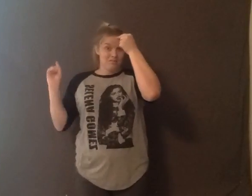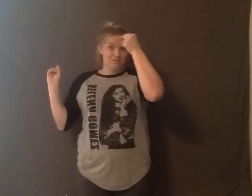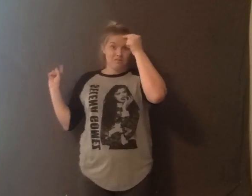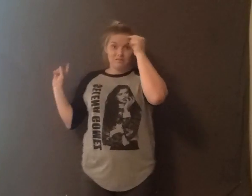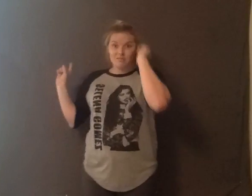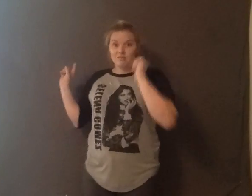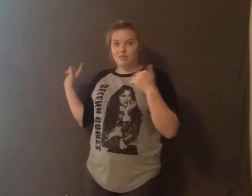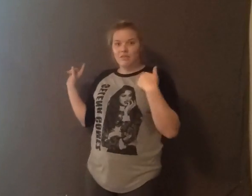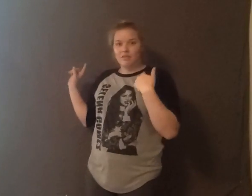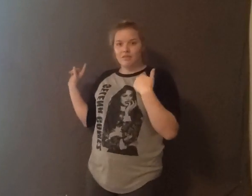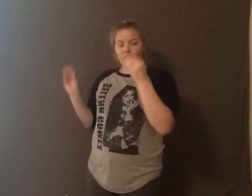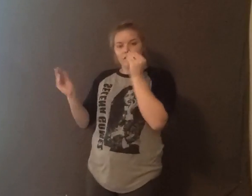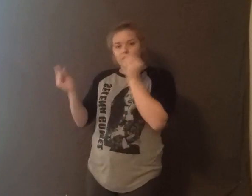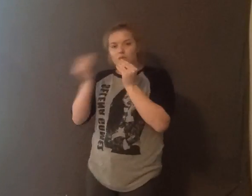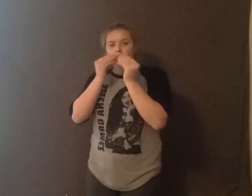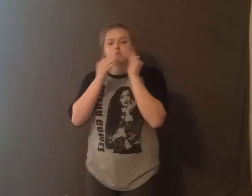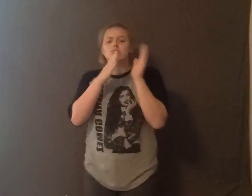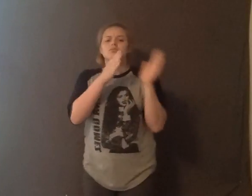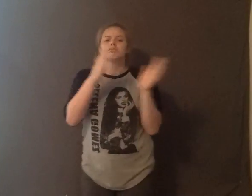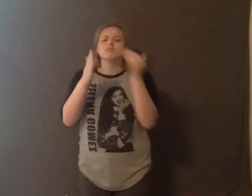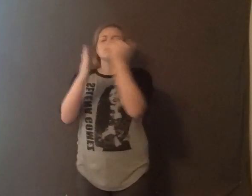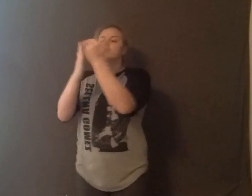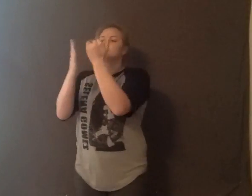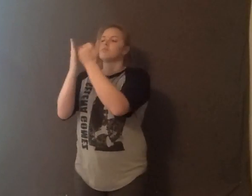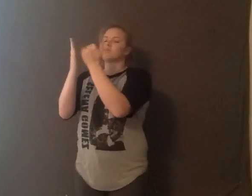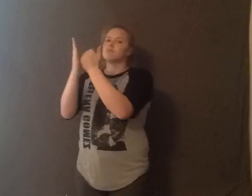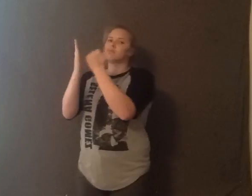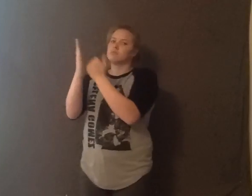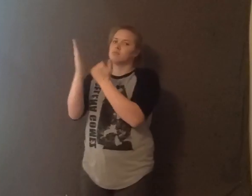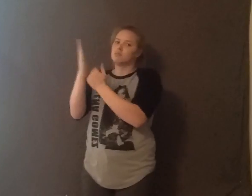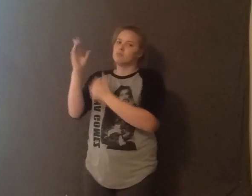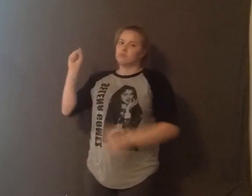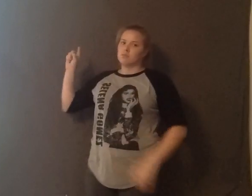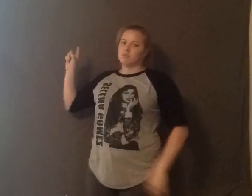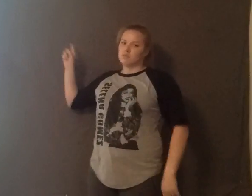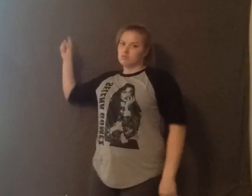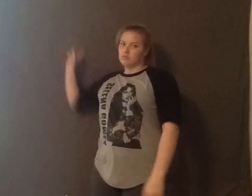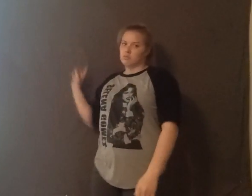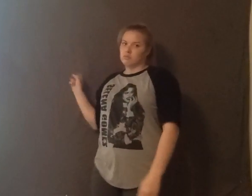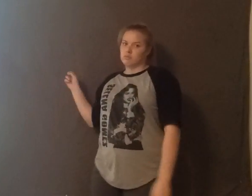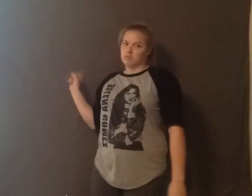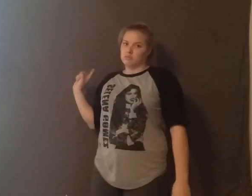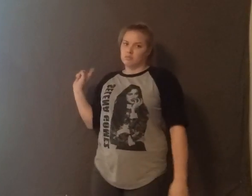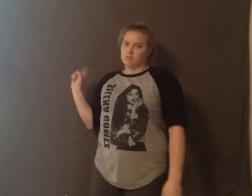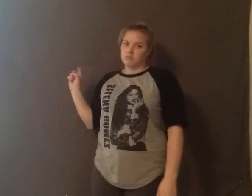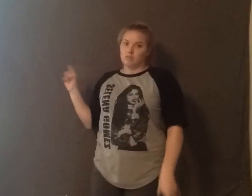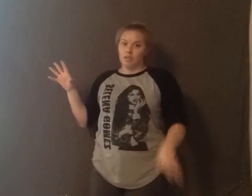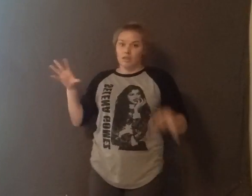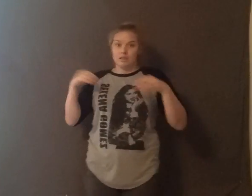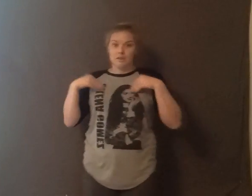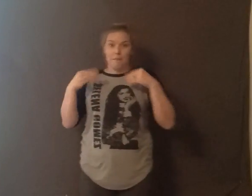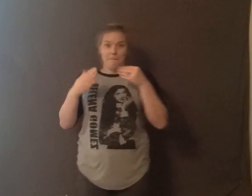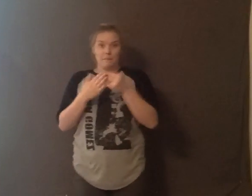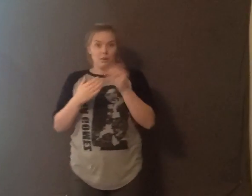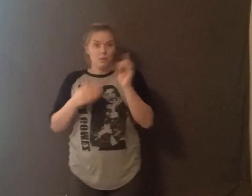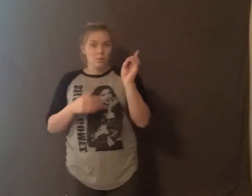dietary guidelines for Americans. The committee who writes these guidelines has been made up of individuals who have received money from McDonald's, the National Dairy Council, the American